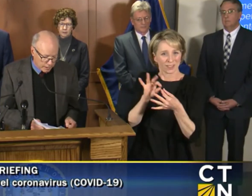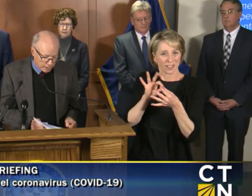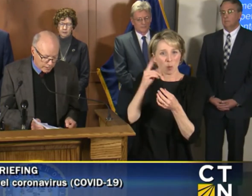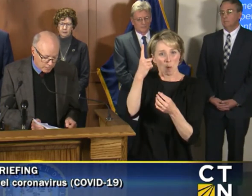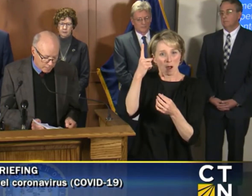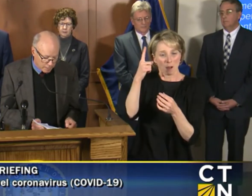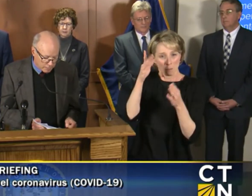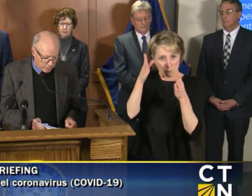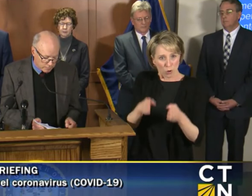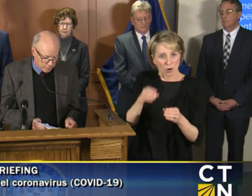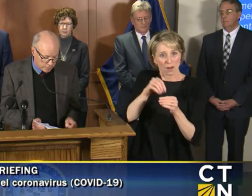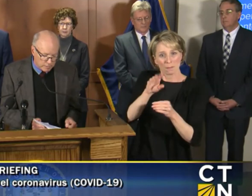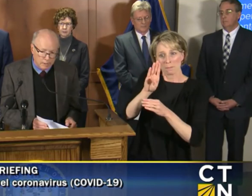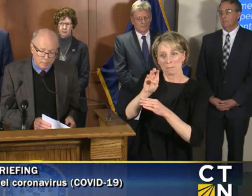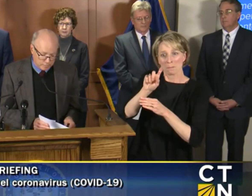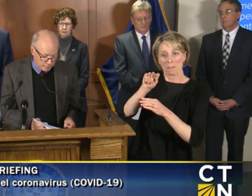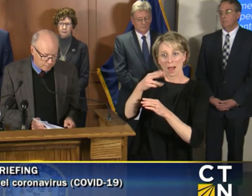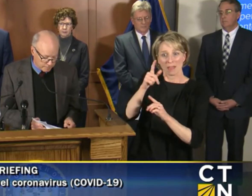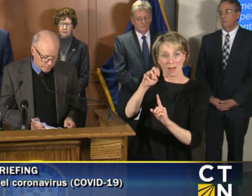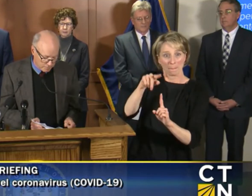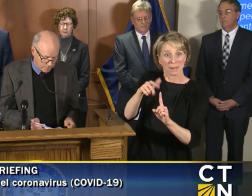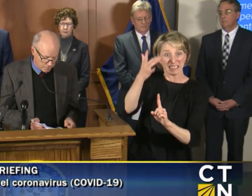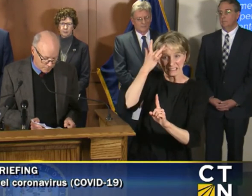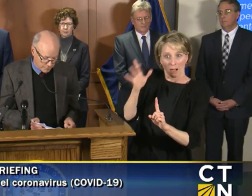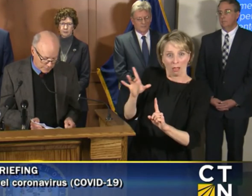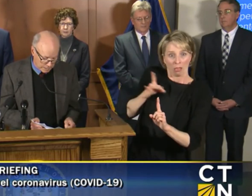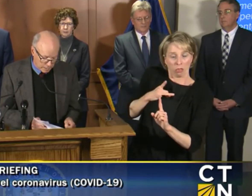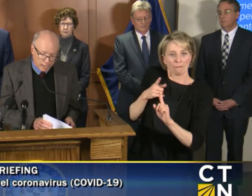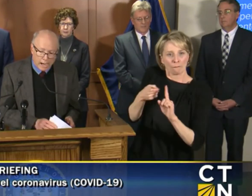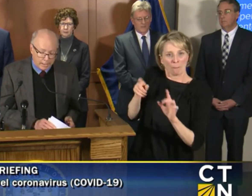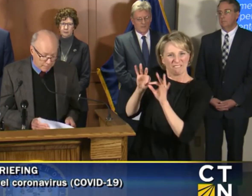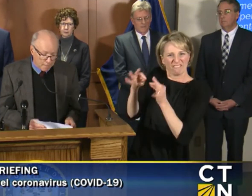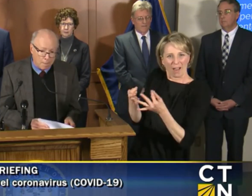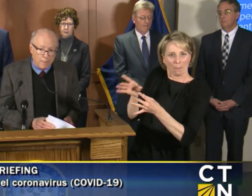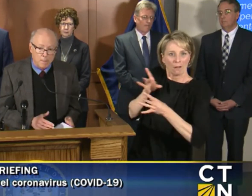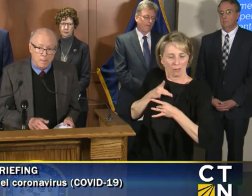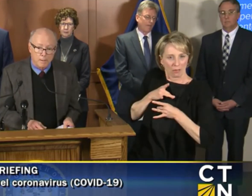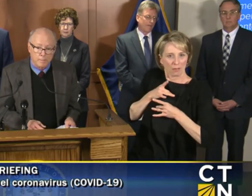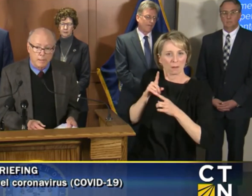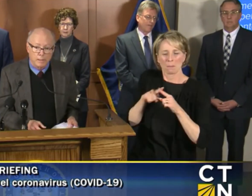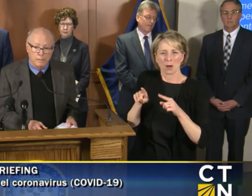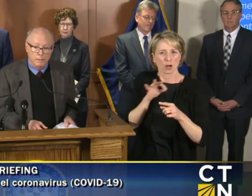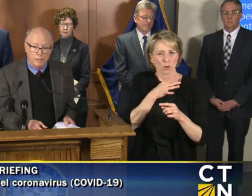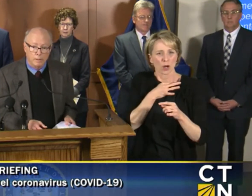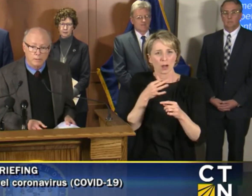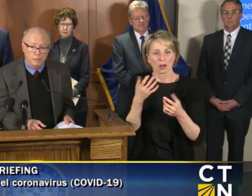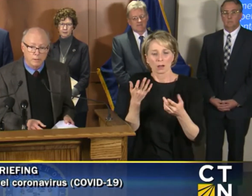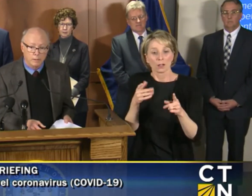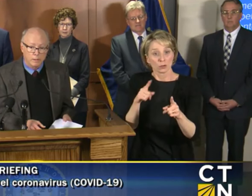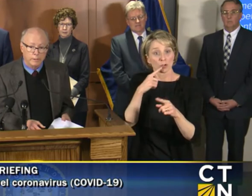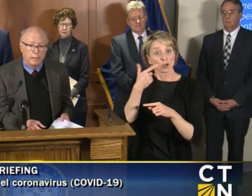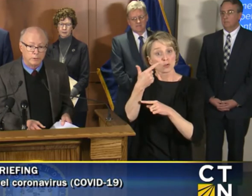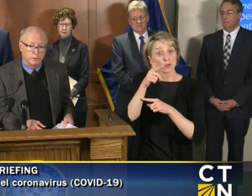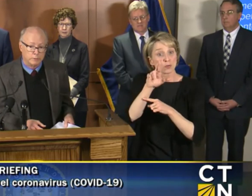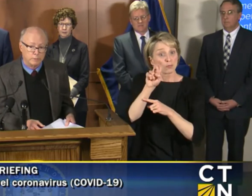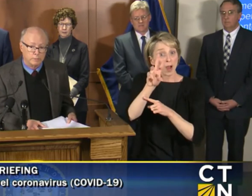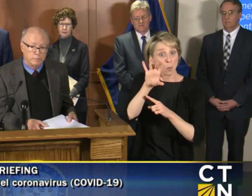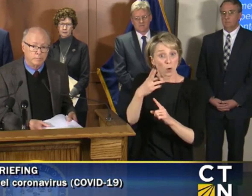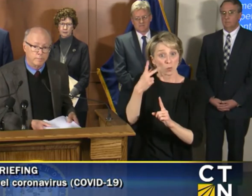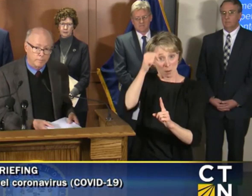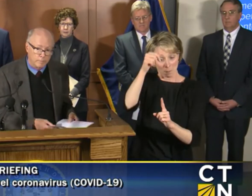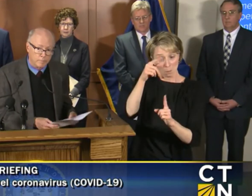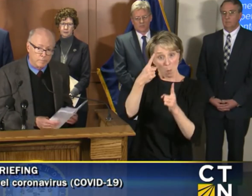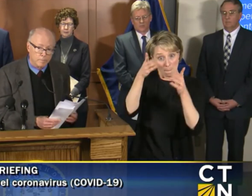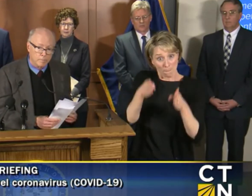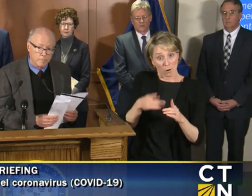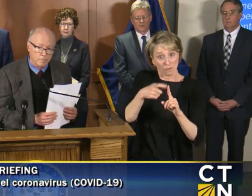was there is family transmission, but you didn't say that case. You said Greenwich was diagnosed in Utah? Yes.